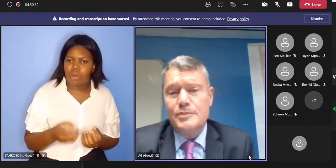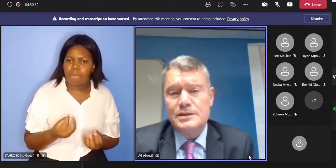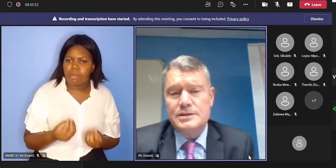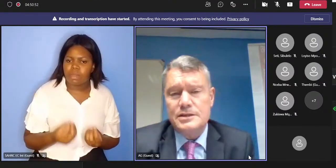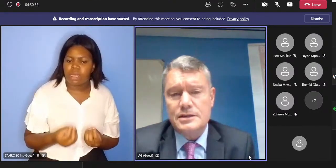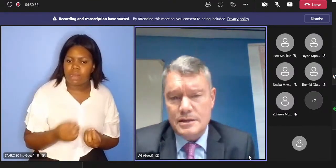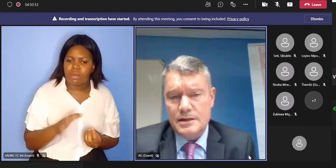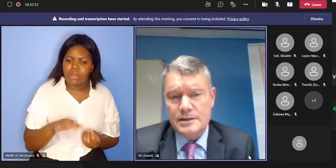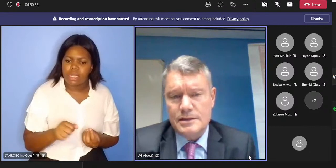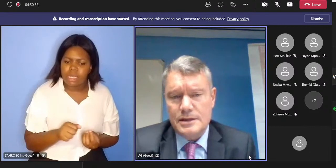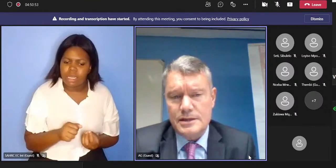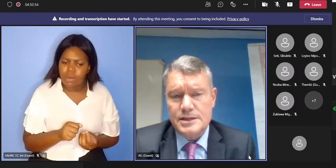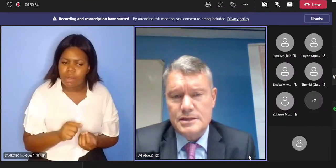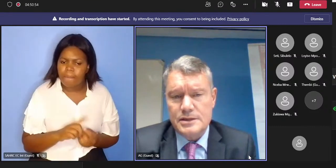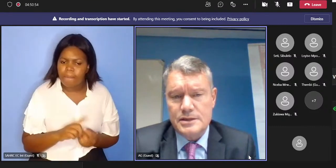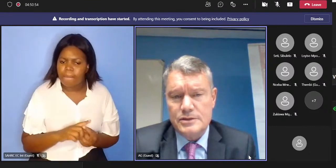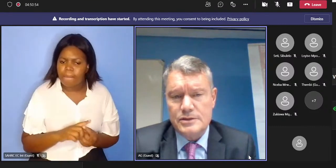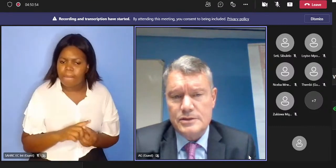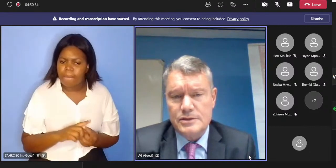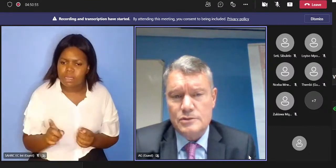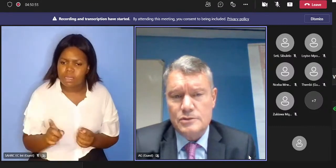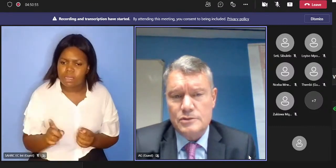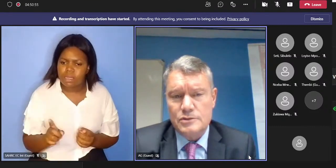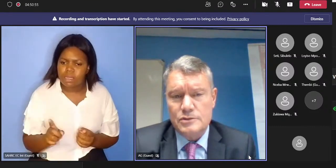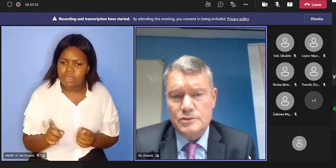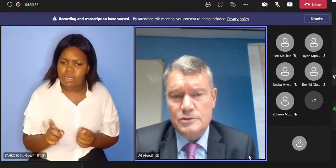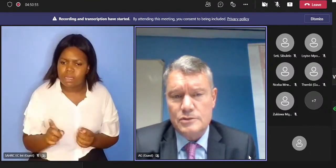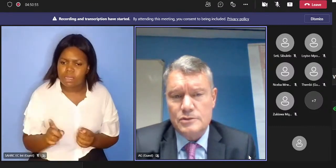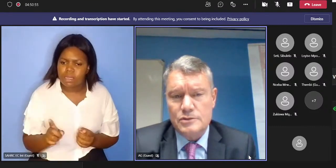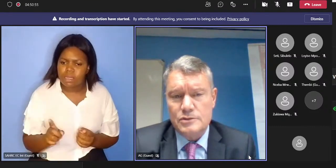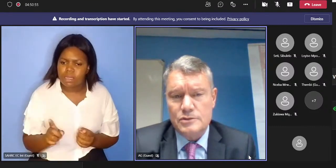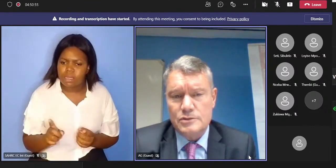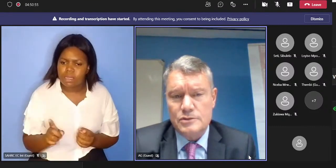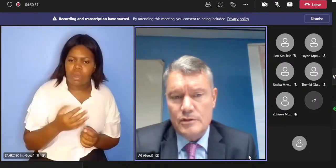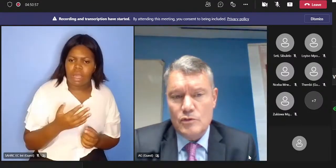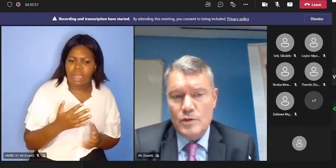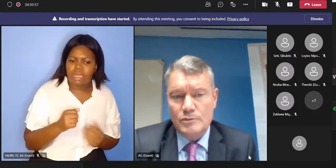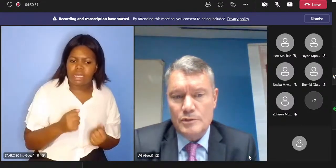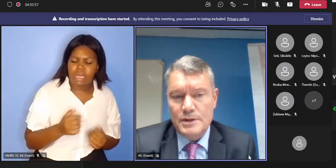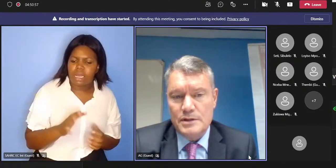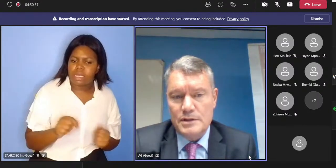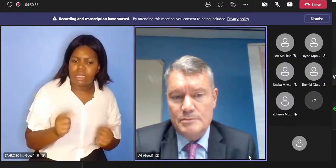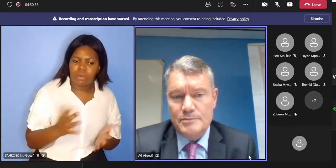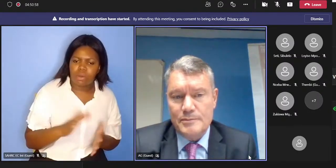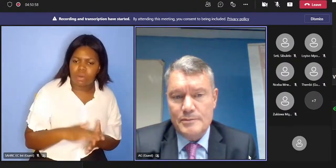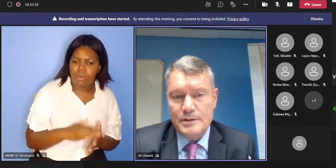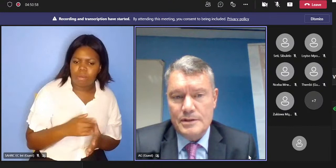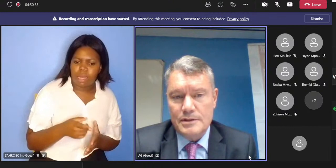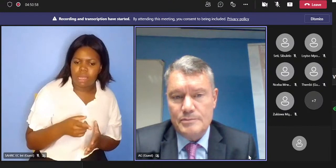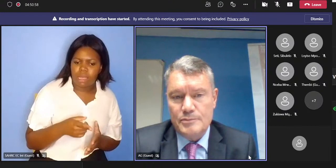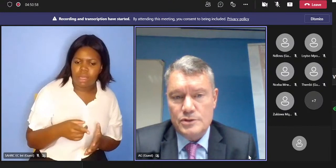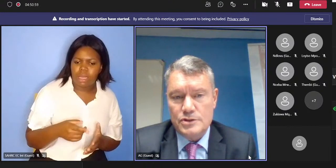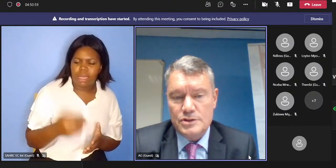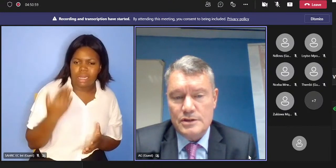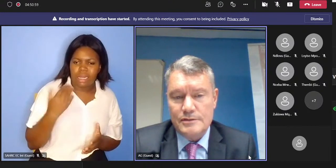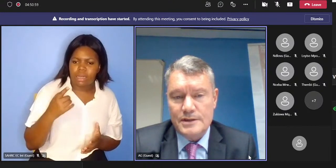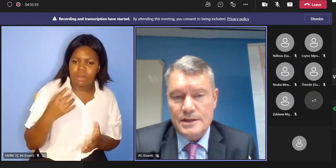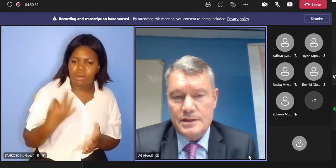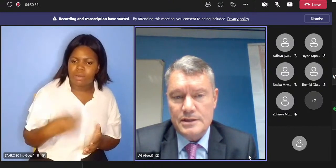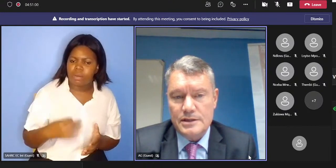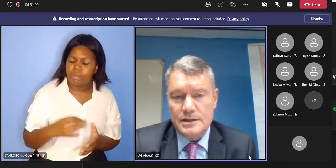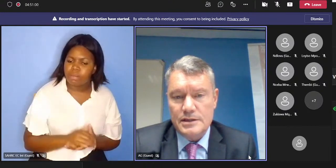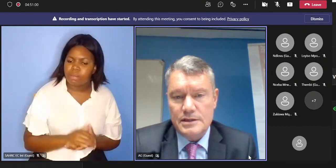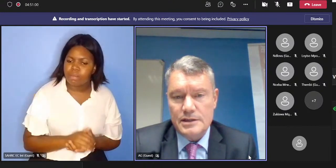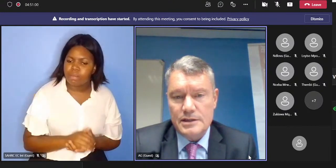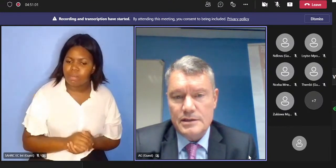but is indeed also gender non-conforming. What would be the position of that